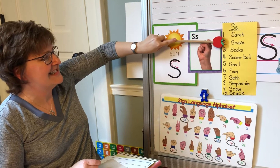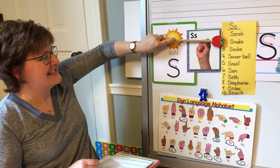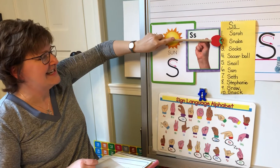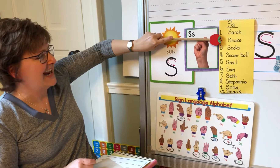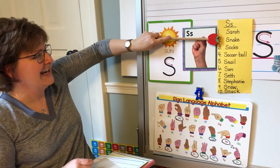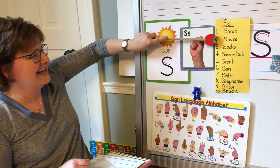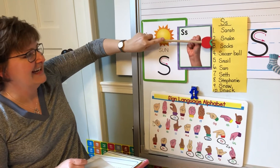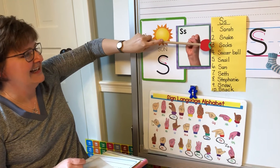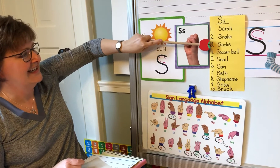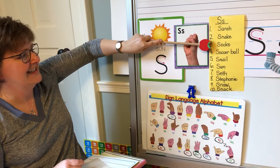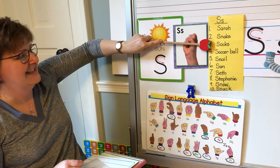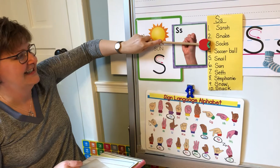snake,